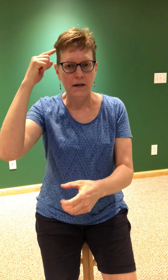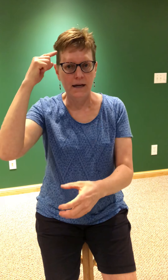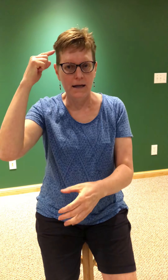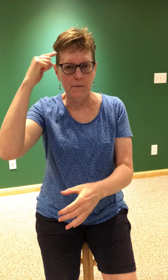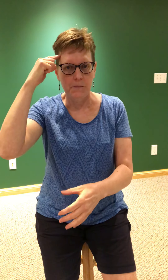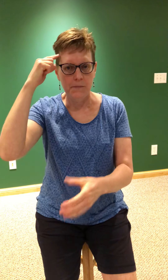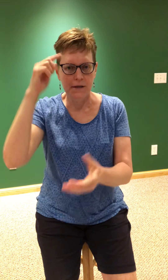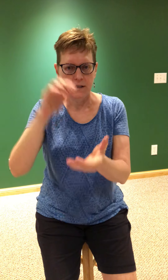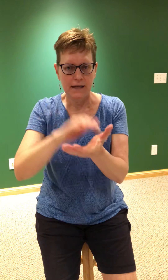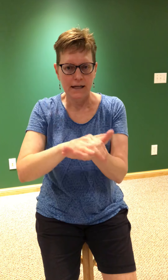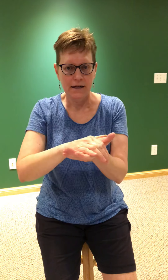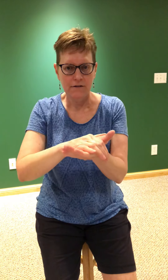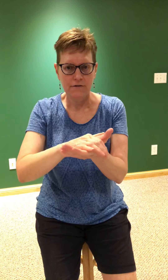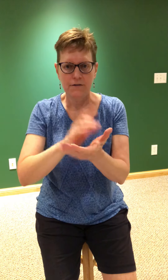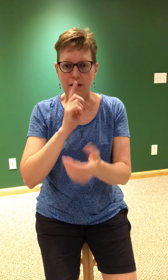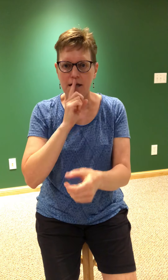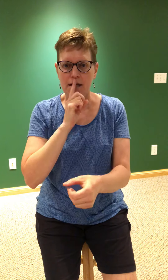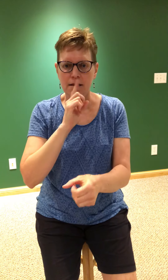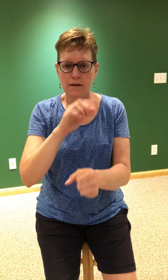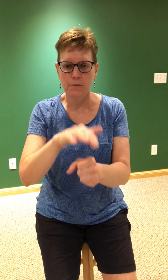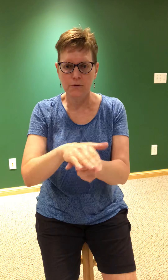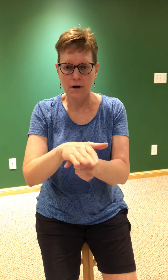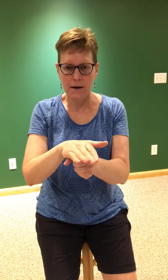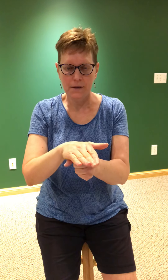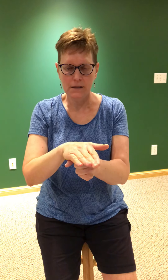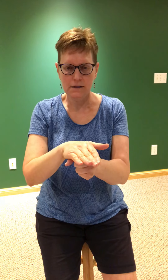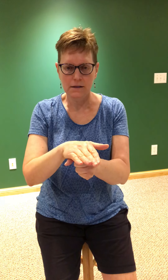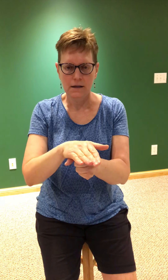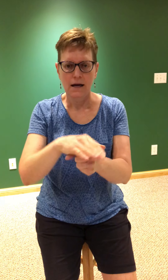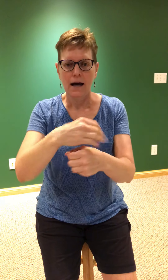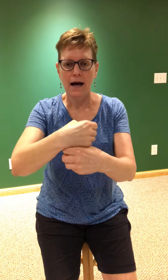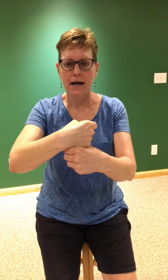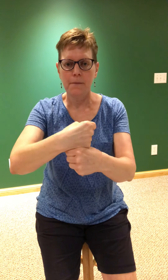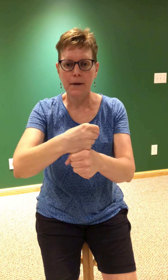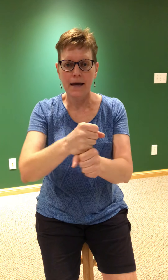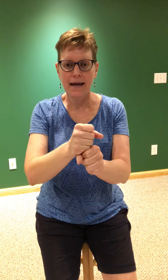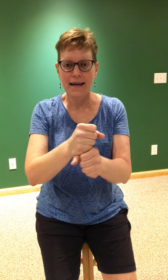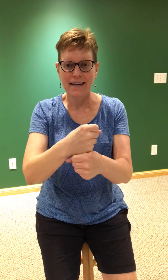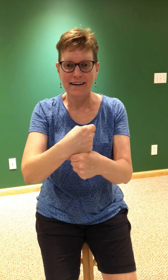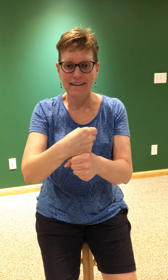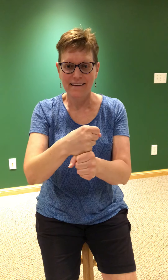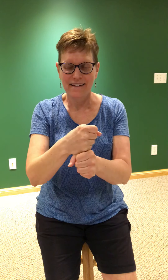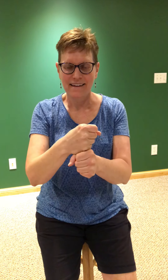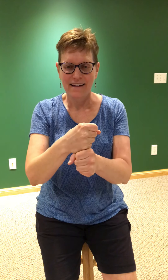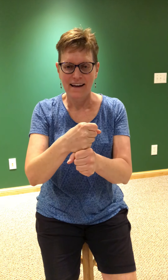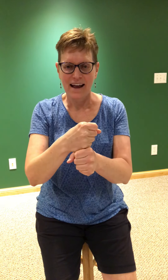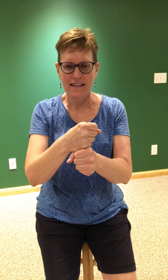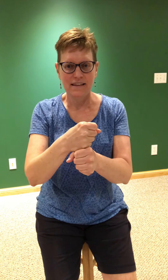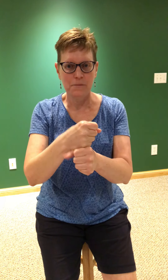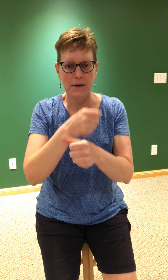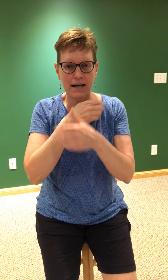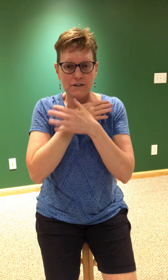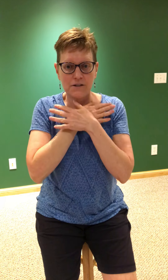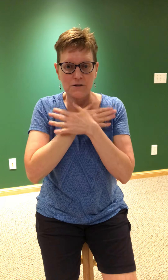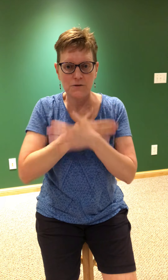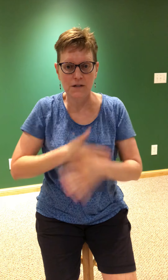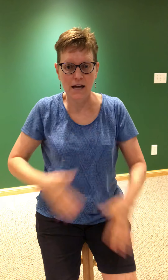again, believe in the promise I made, and then back to do